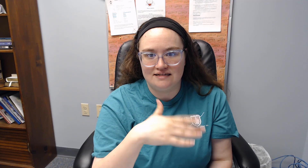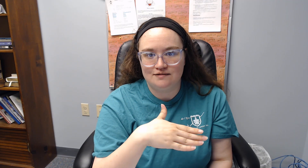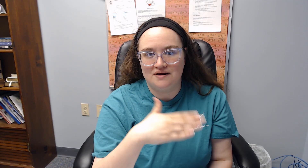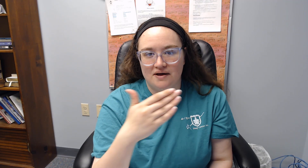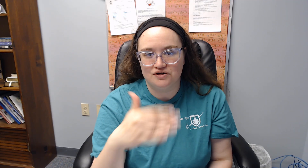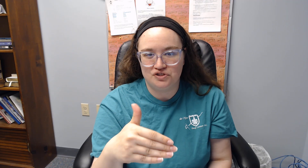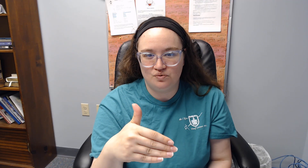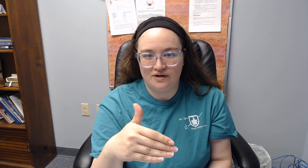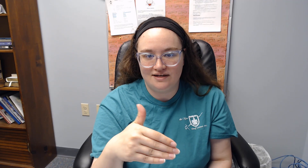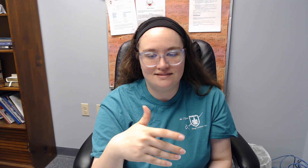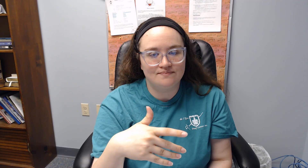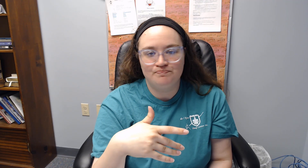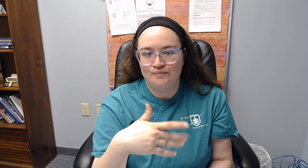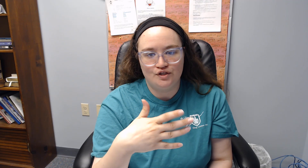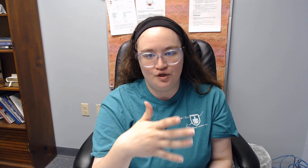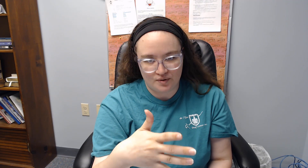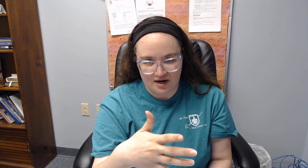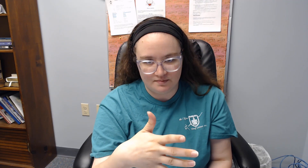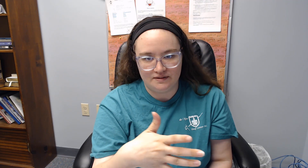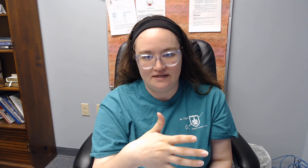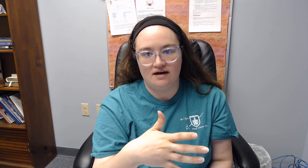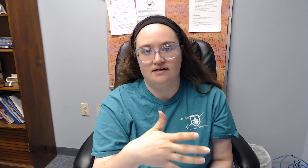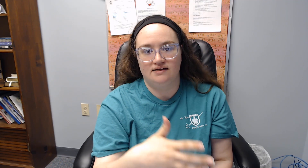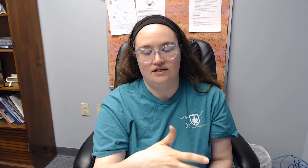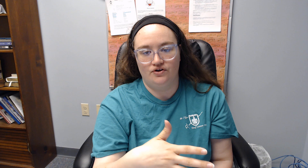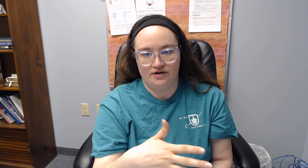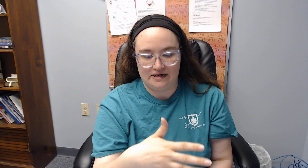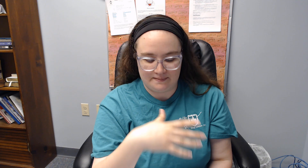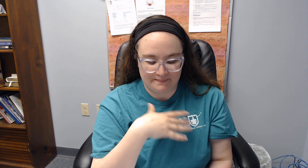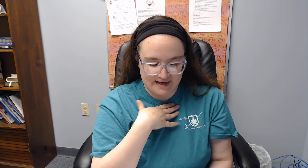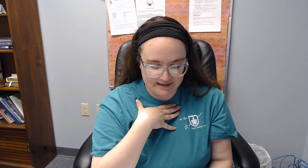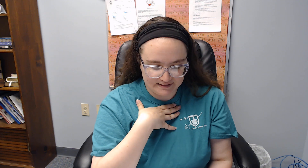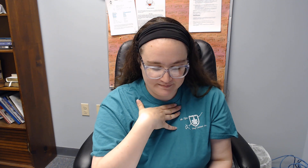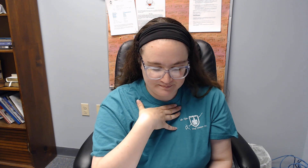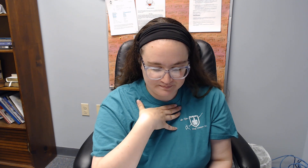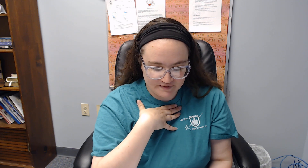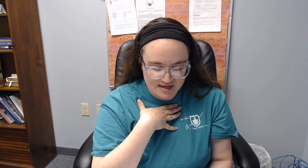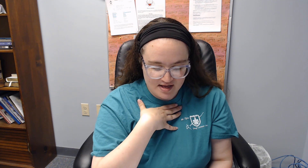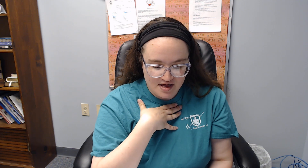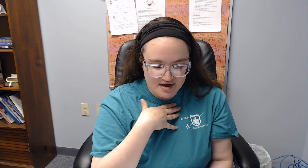been about 2 weeks, you're probably not going to get your hearing back.